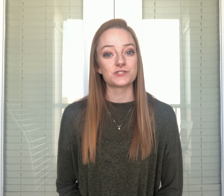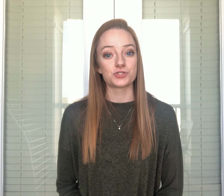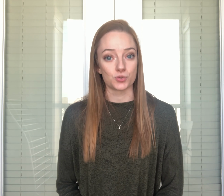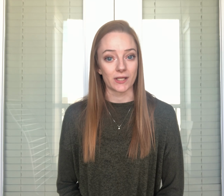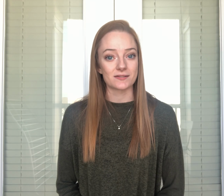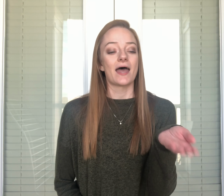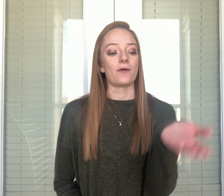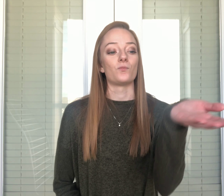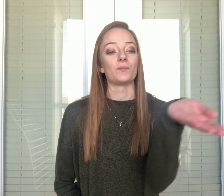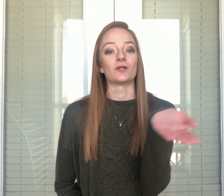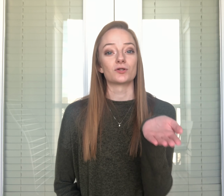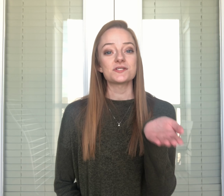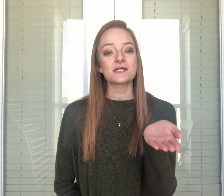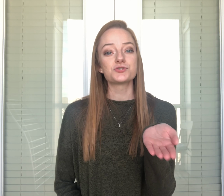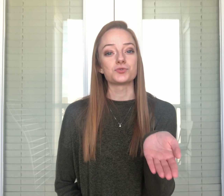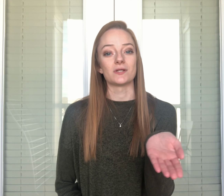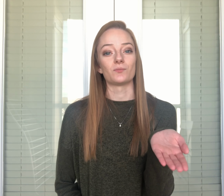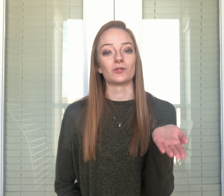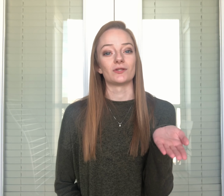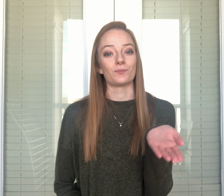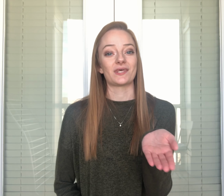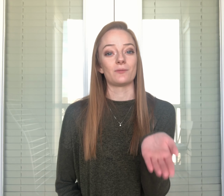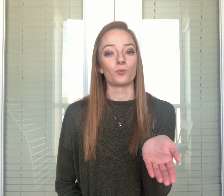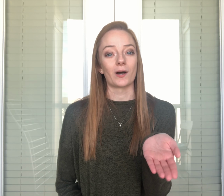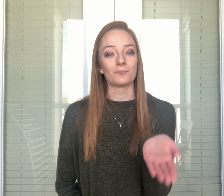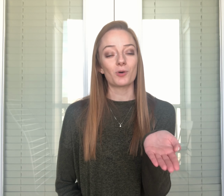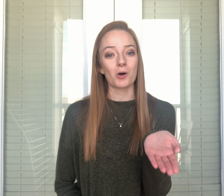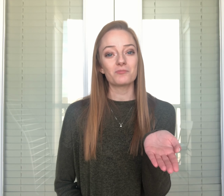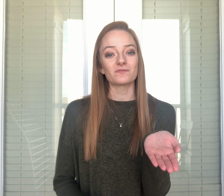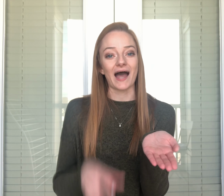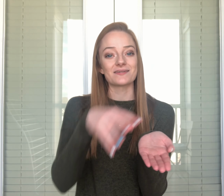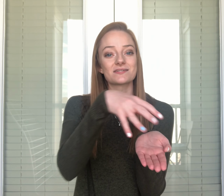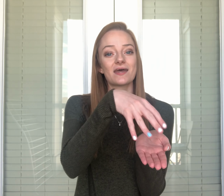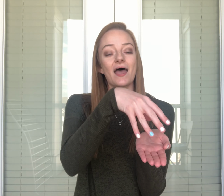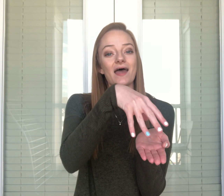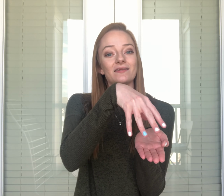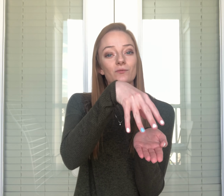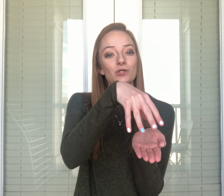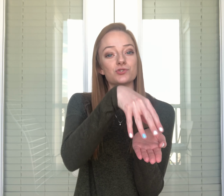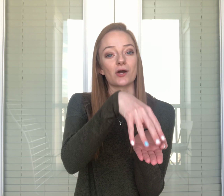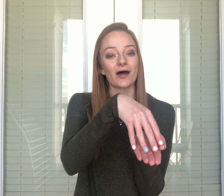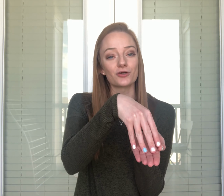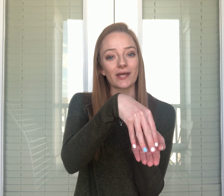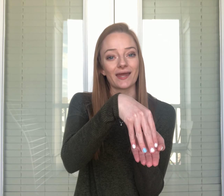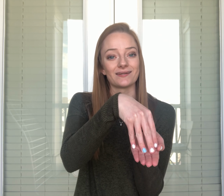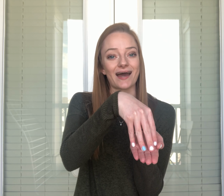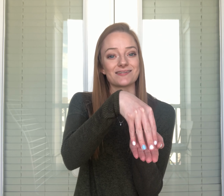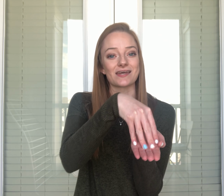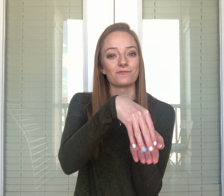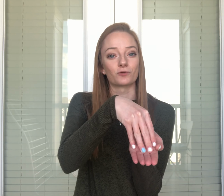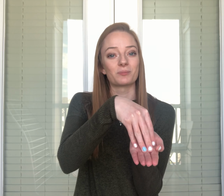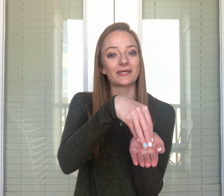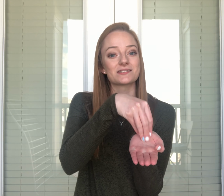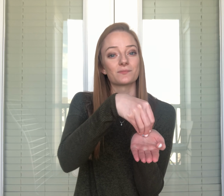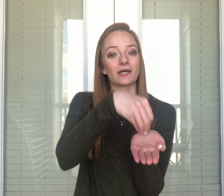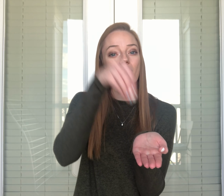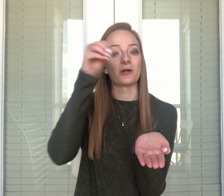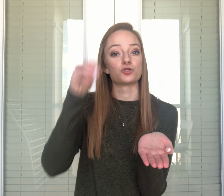student. And when we learn to say student, we learn that we keep one palm flat and then we use our other hand as if we're picking something up and